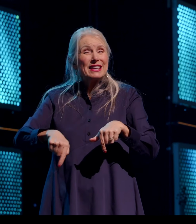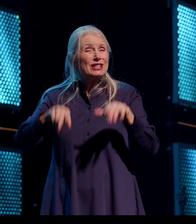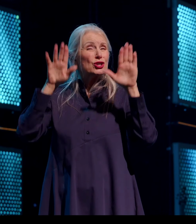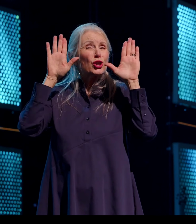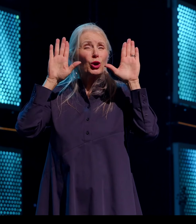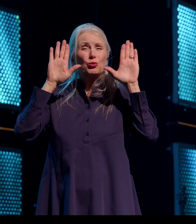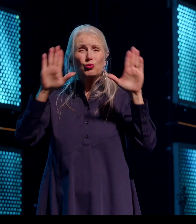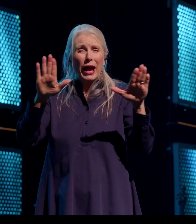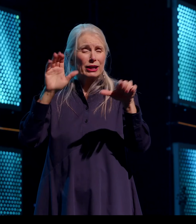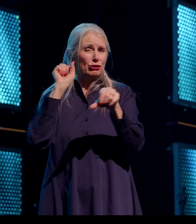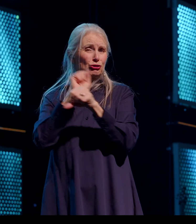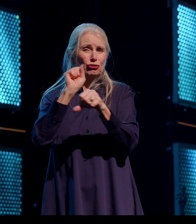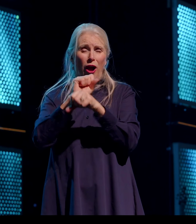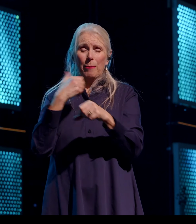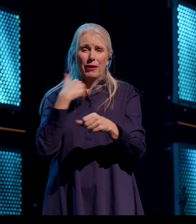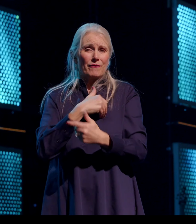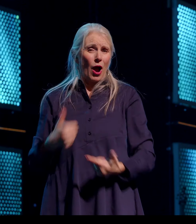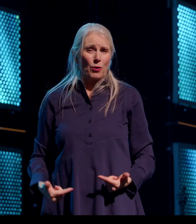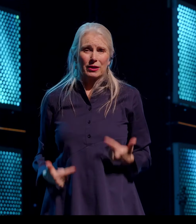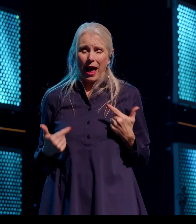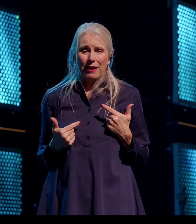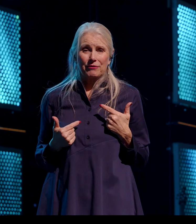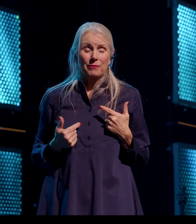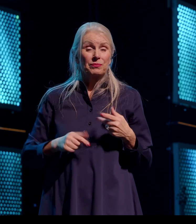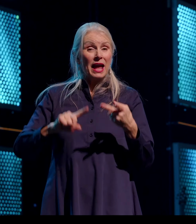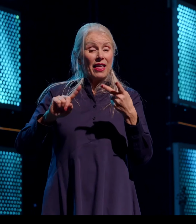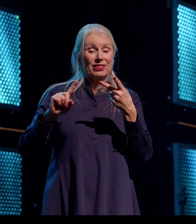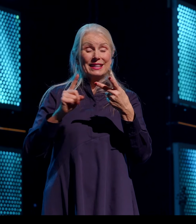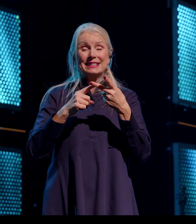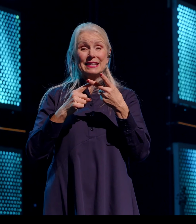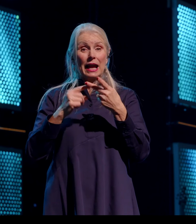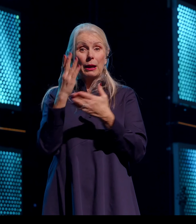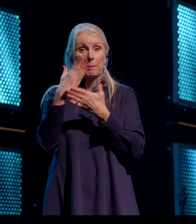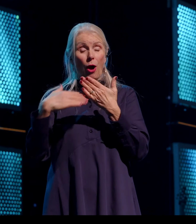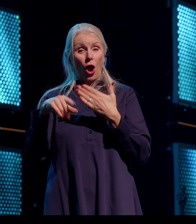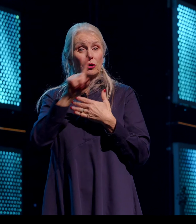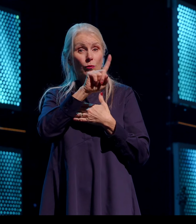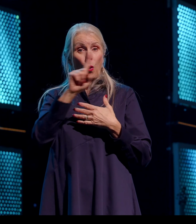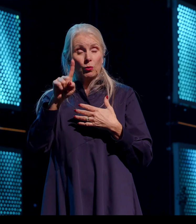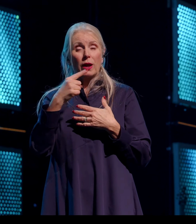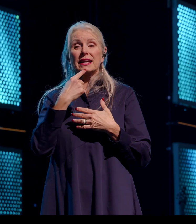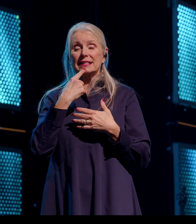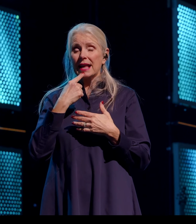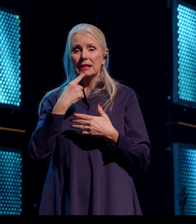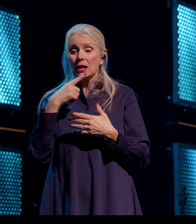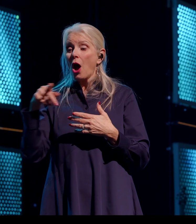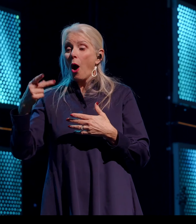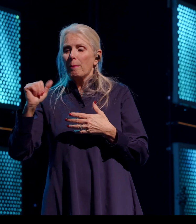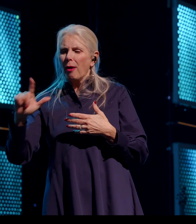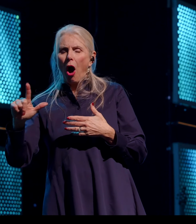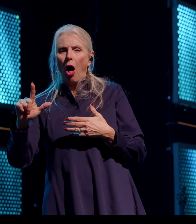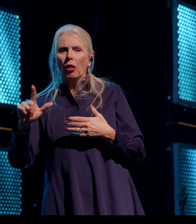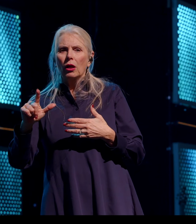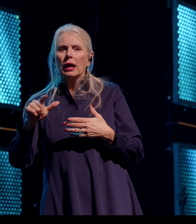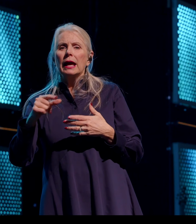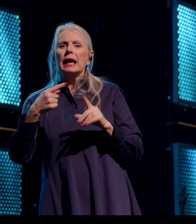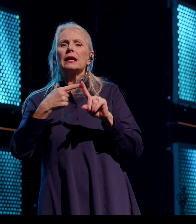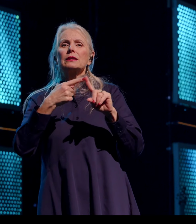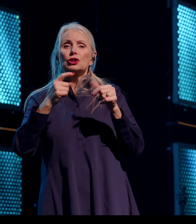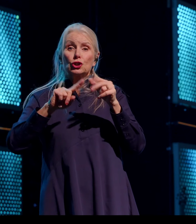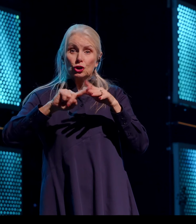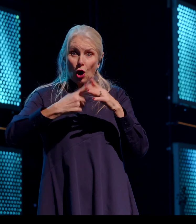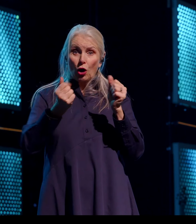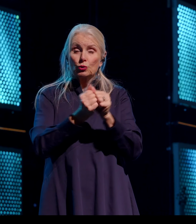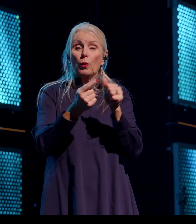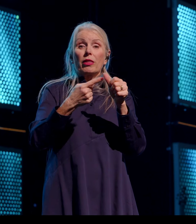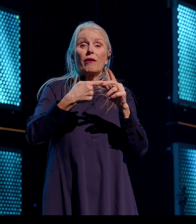in all that we do. The second part of Philippians 1:1 says, who the letter's to. He starts off by saying who's it's from. Then it's who